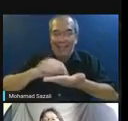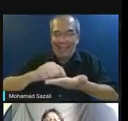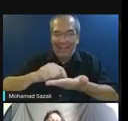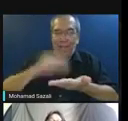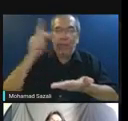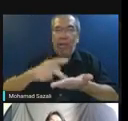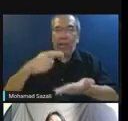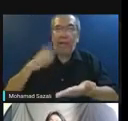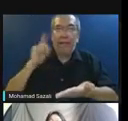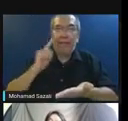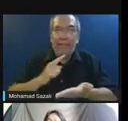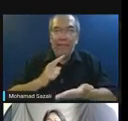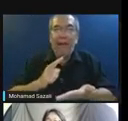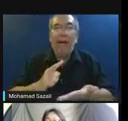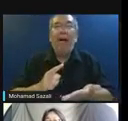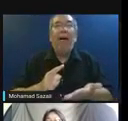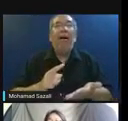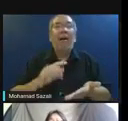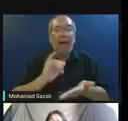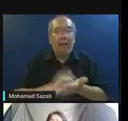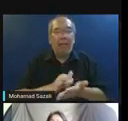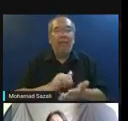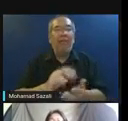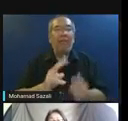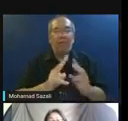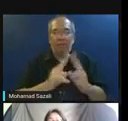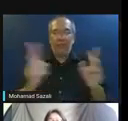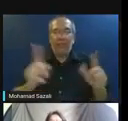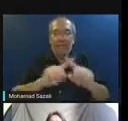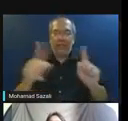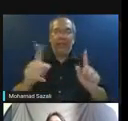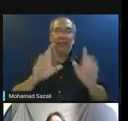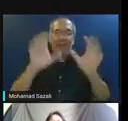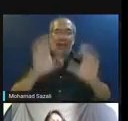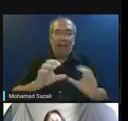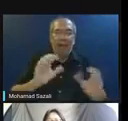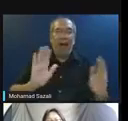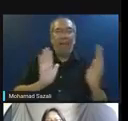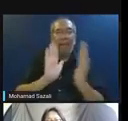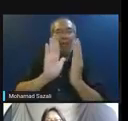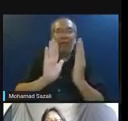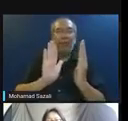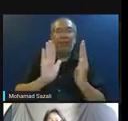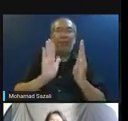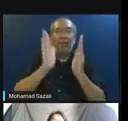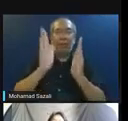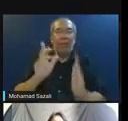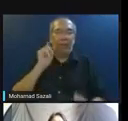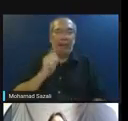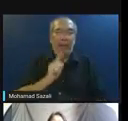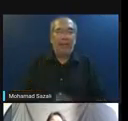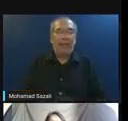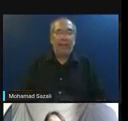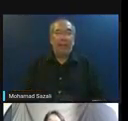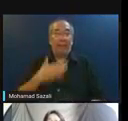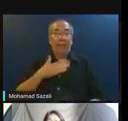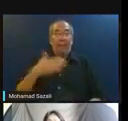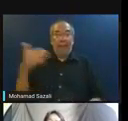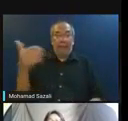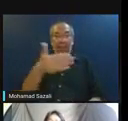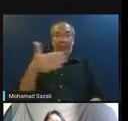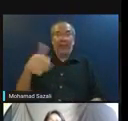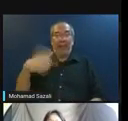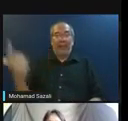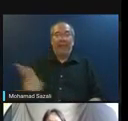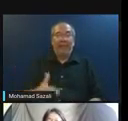counter, and you want to do something, and you are deaf, and like, oh, how am I supposed to tell them? So normally at the first thing they'll